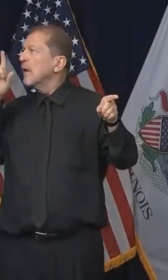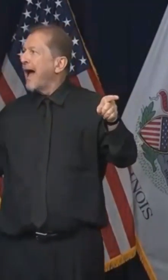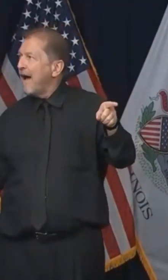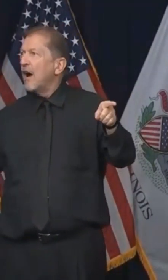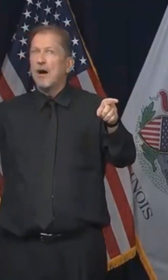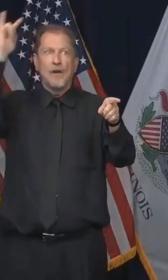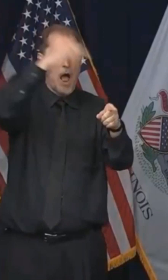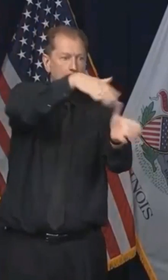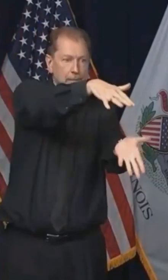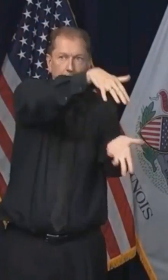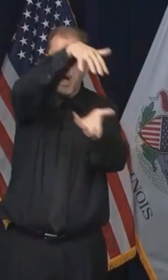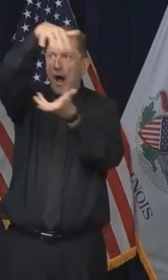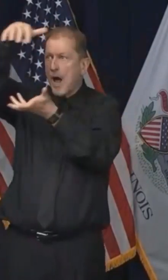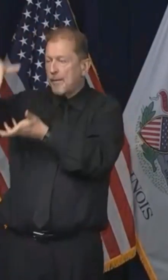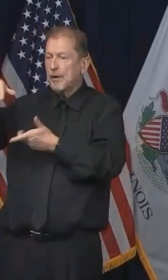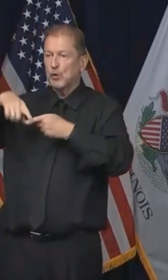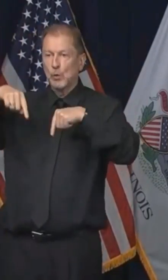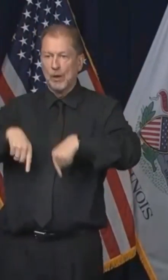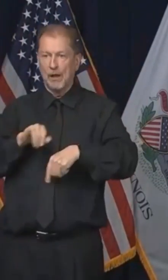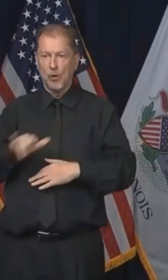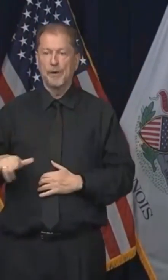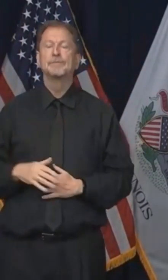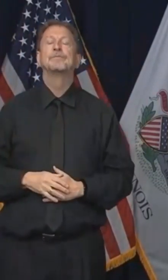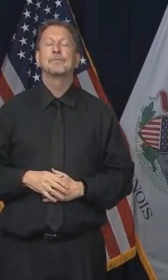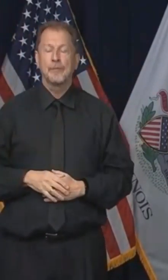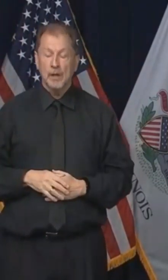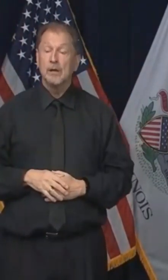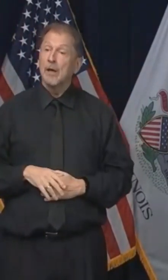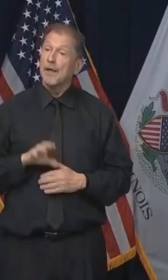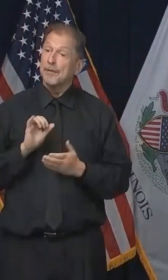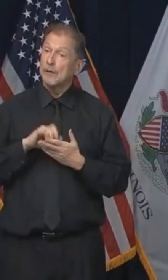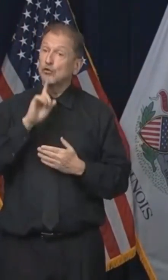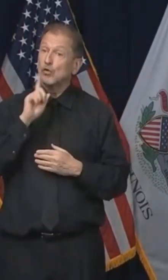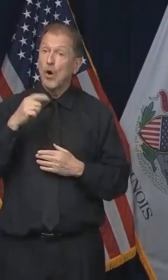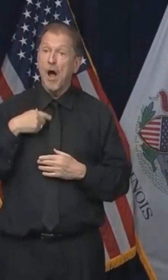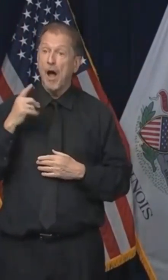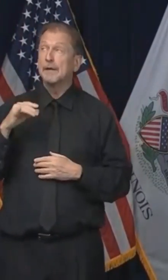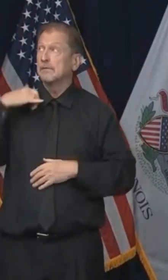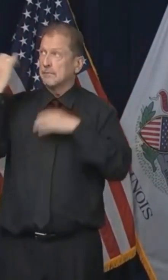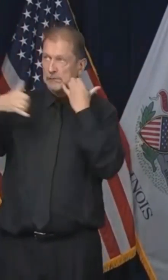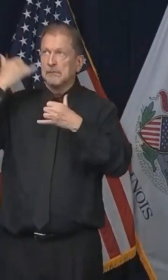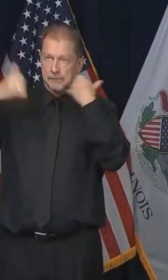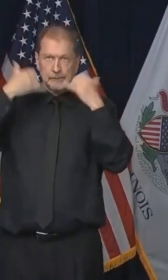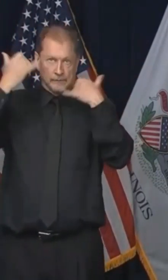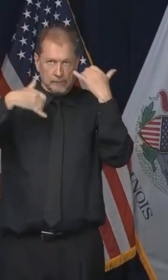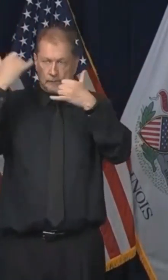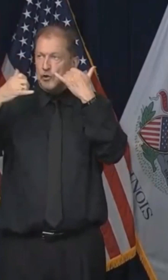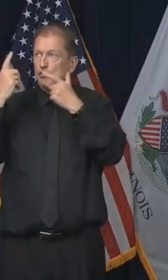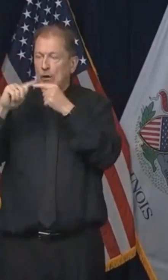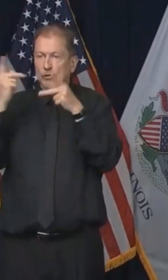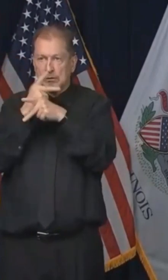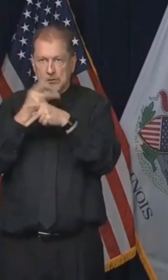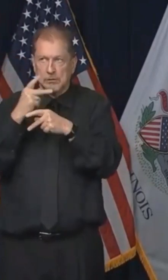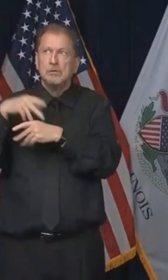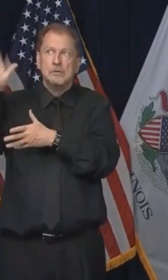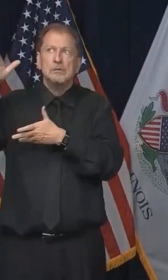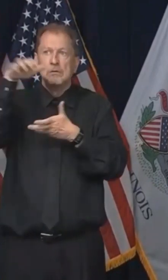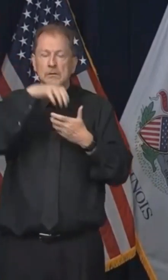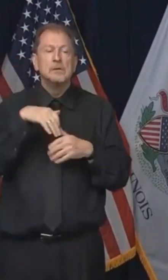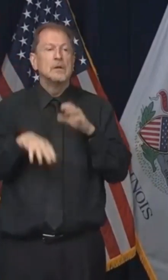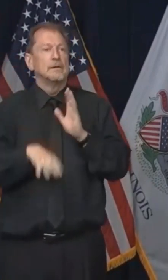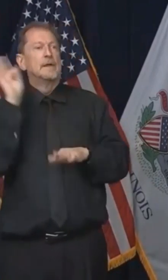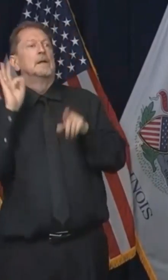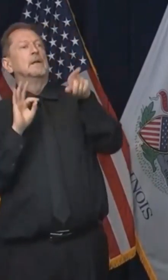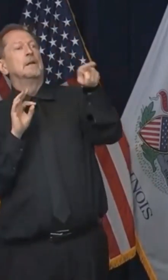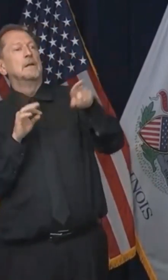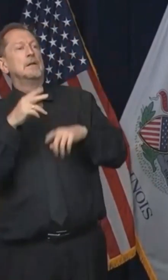made, to the United States. It is true that I have been making calls night and day to make sure that we can not only locate